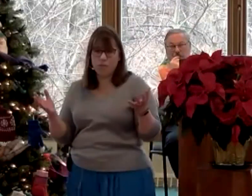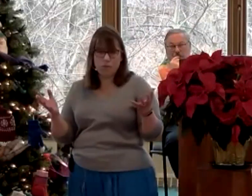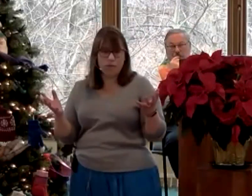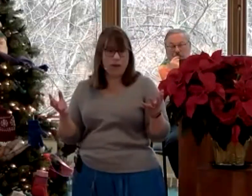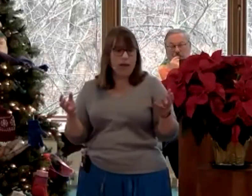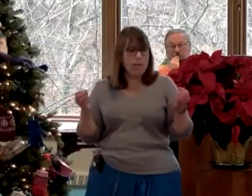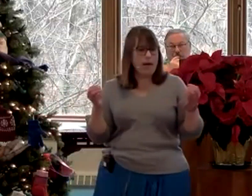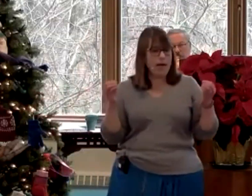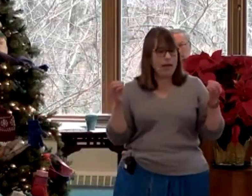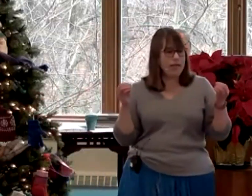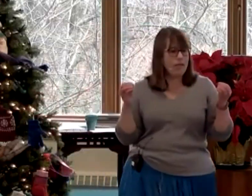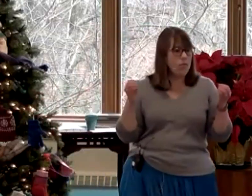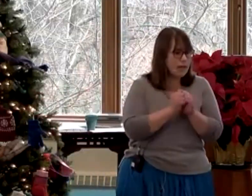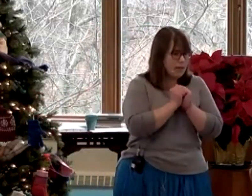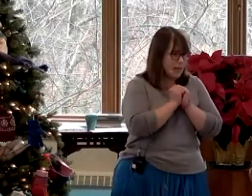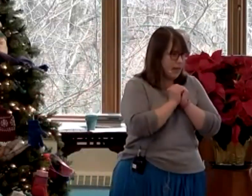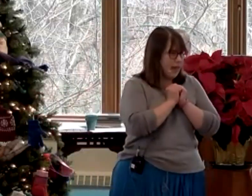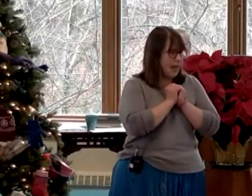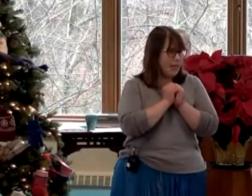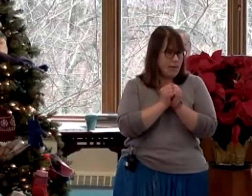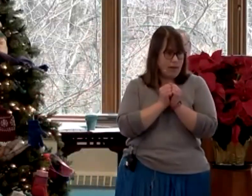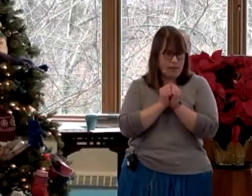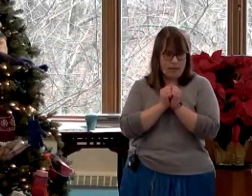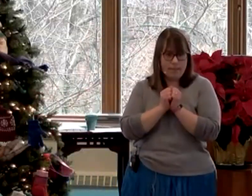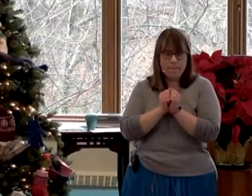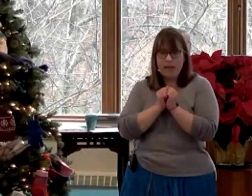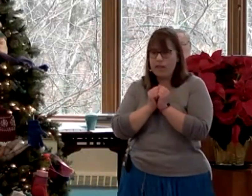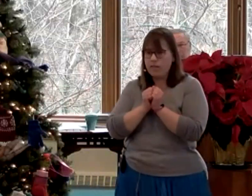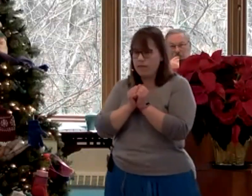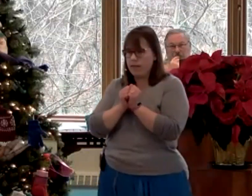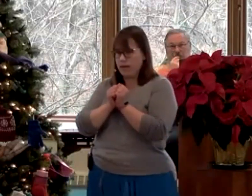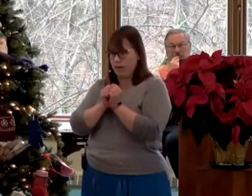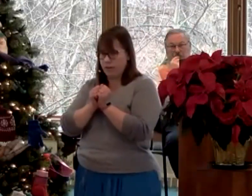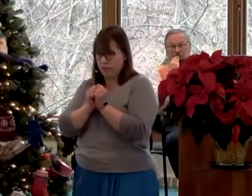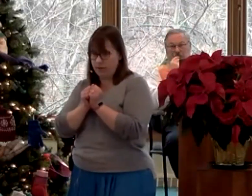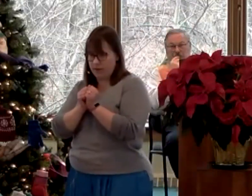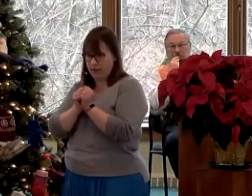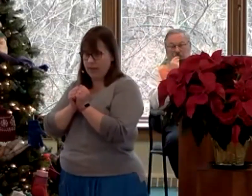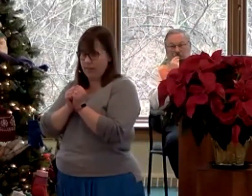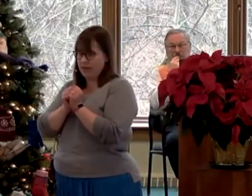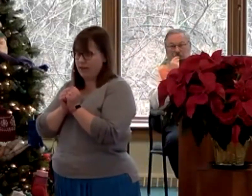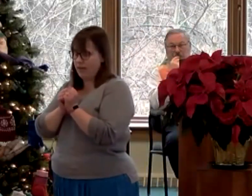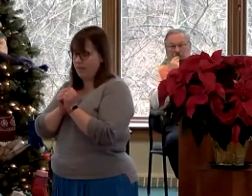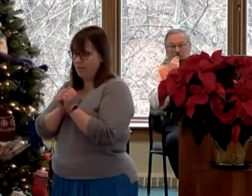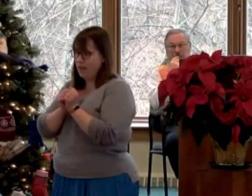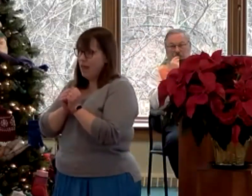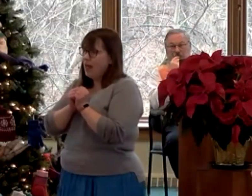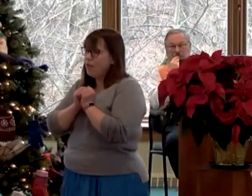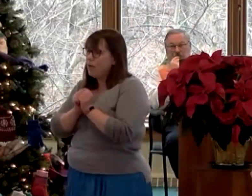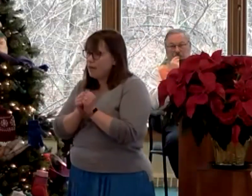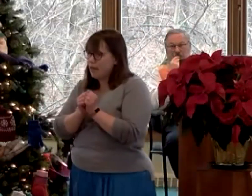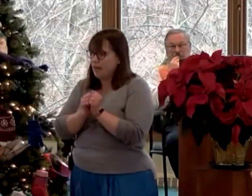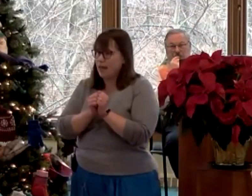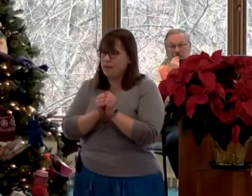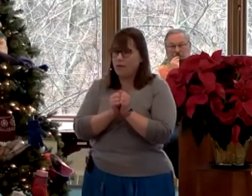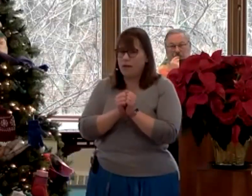was ruled by the wicked king Antiochus. He's the villain in our story today. He's the bad guy. And the